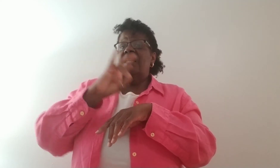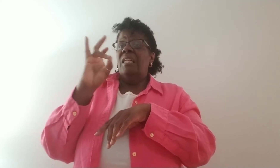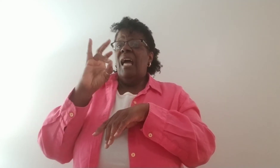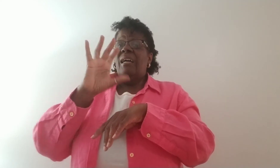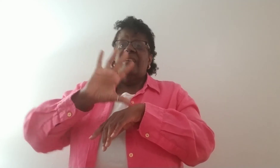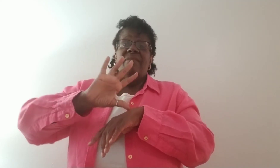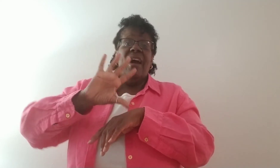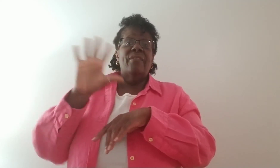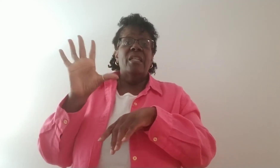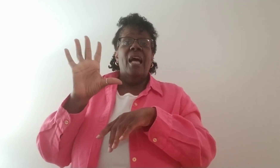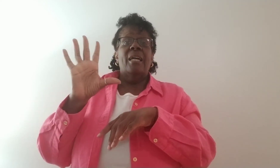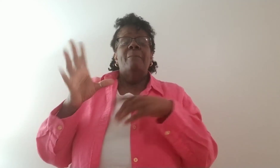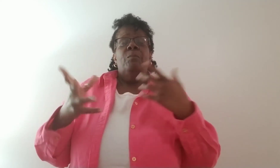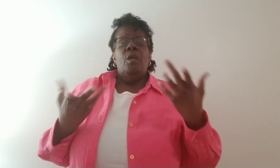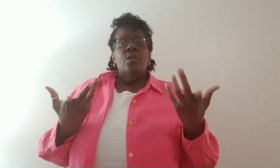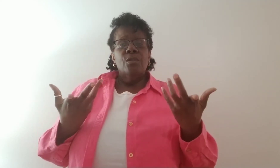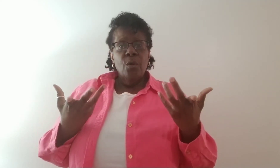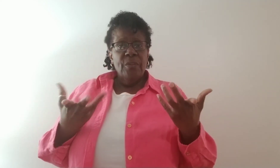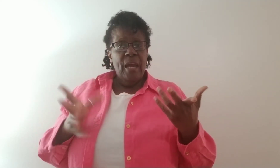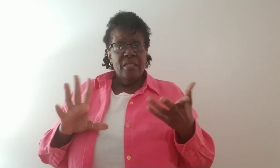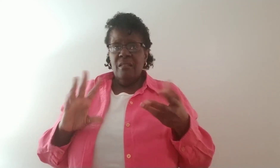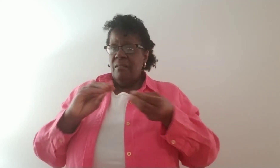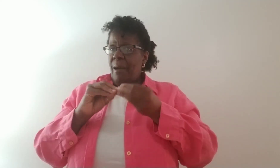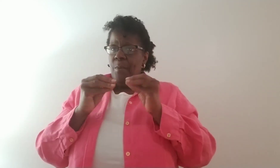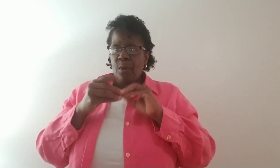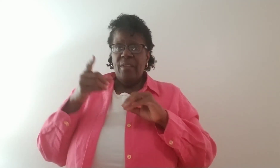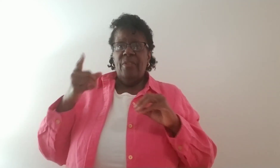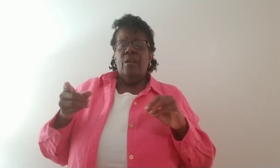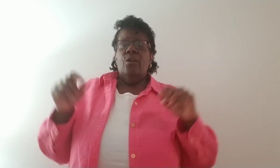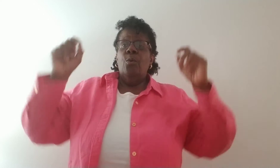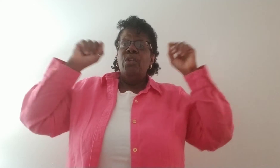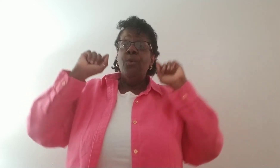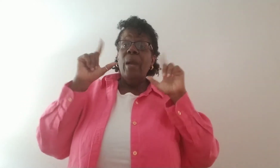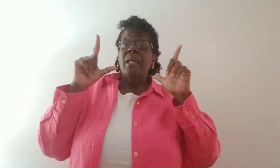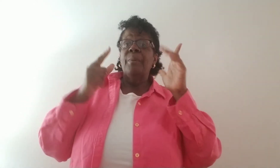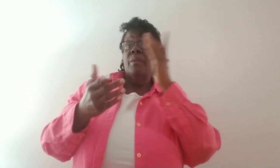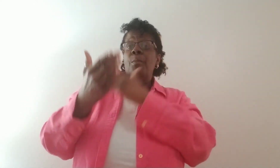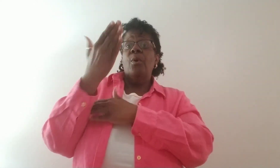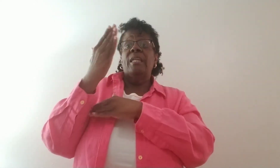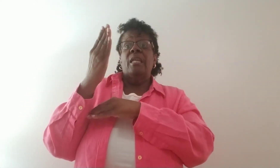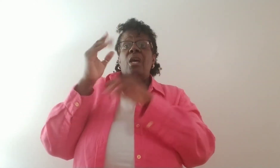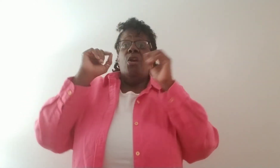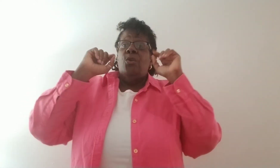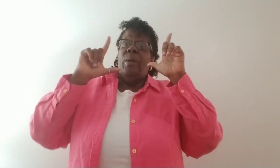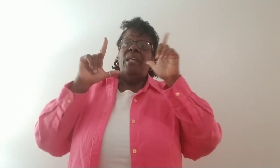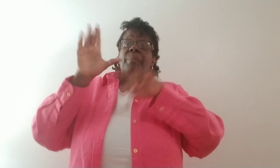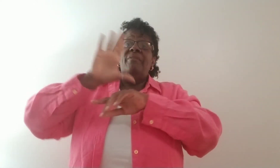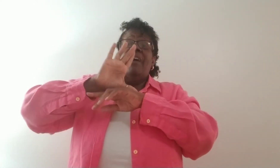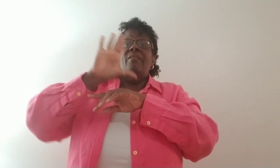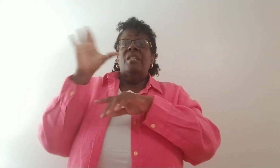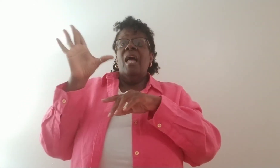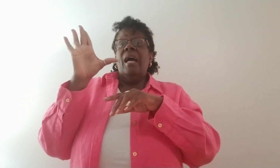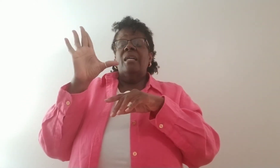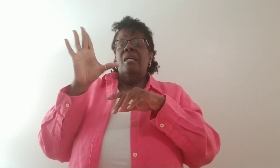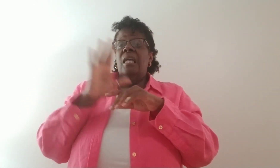7 o'clock, 5 o'clock. So that's a number right there. When you wake up in the morning, wake up at 5 o'clock.